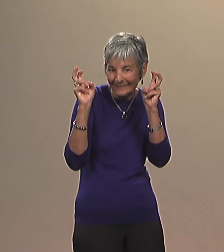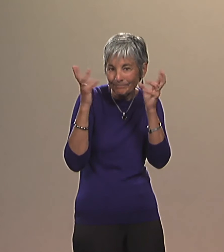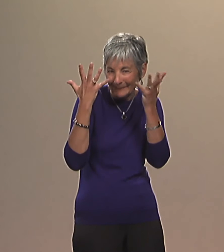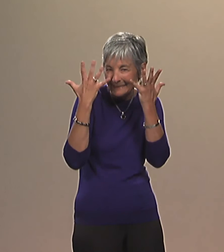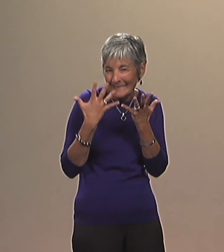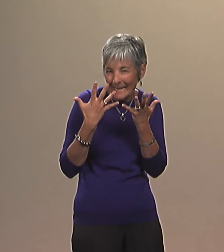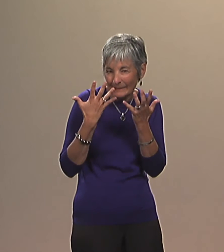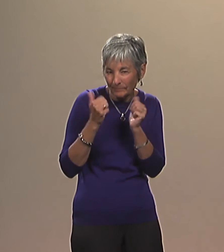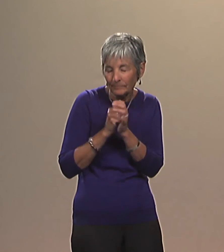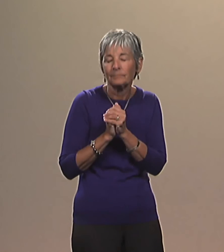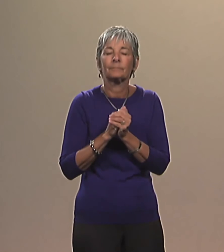unfortunate.